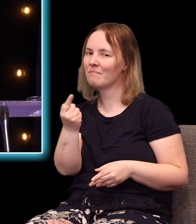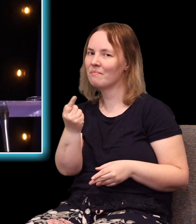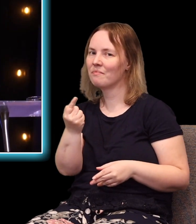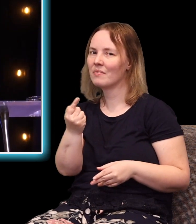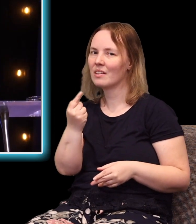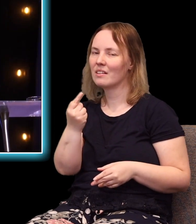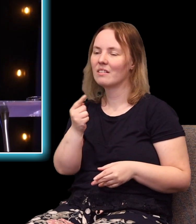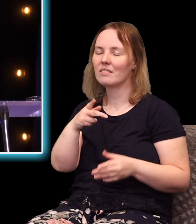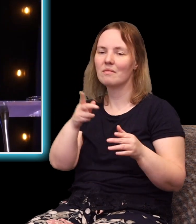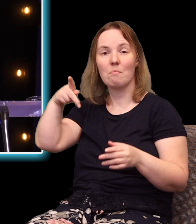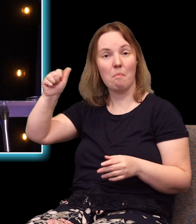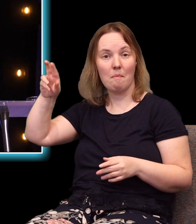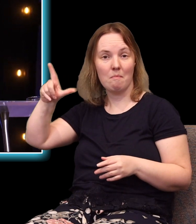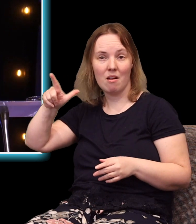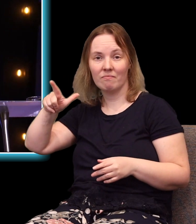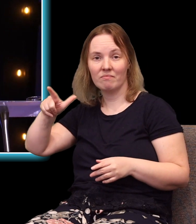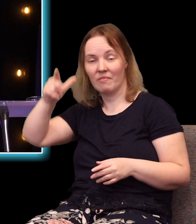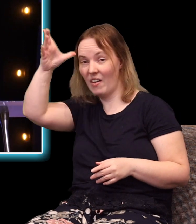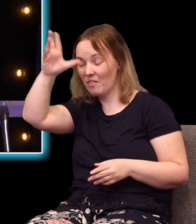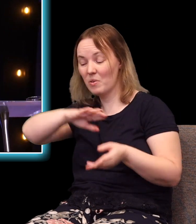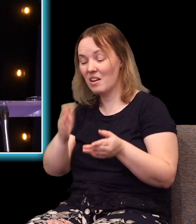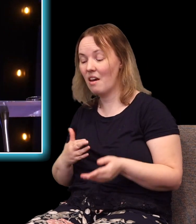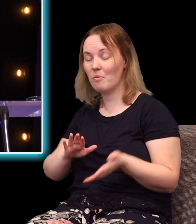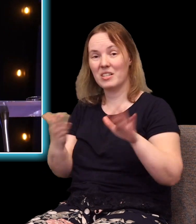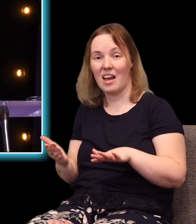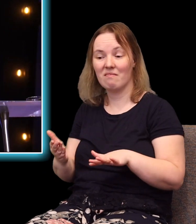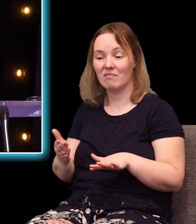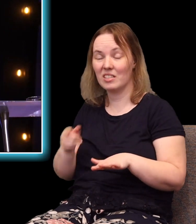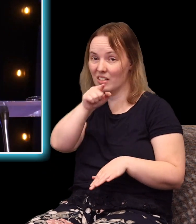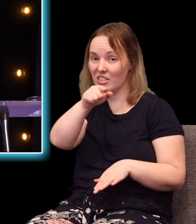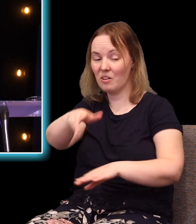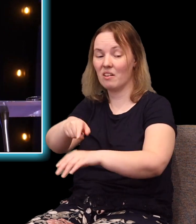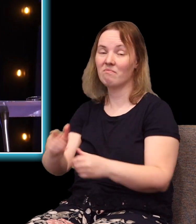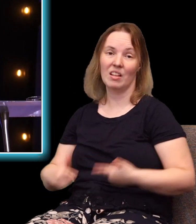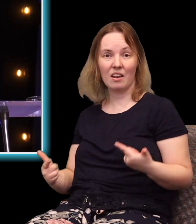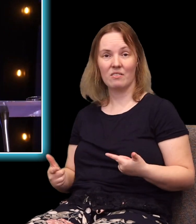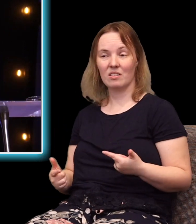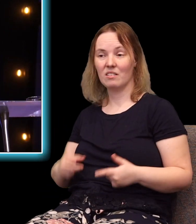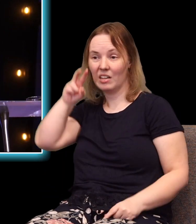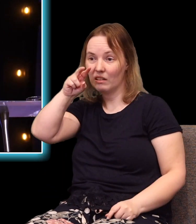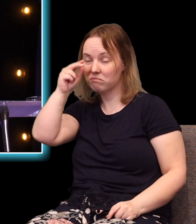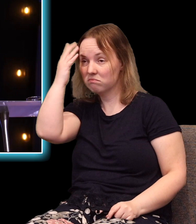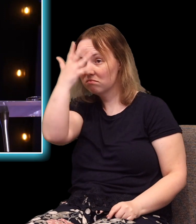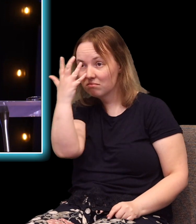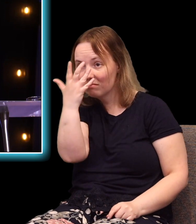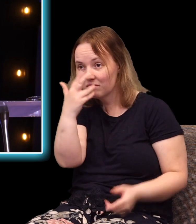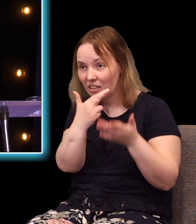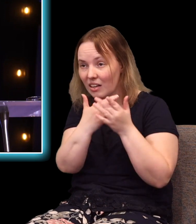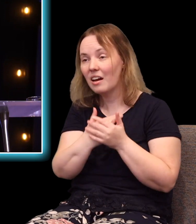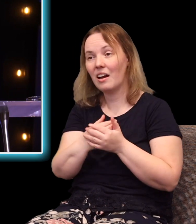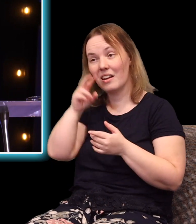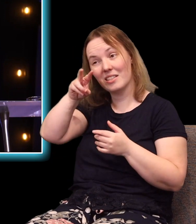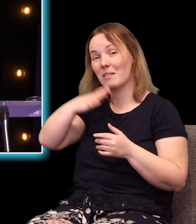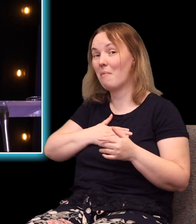said, Paul, your father will never be dead as long as you're alive. What does she mean? When I look in the mirror, I see